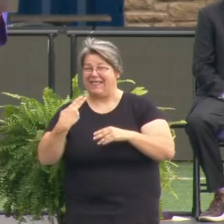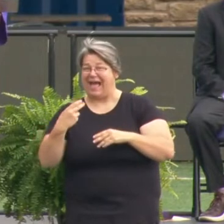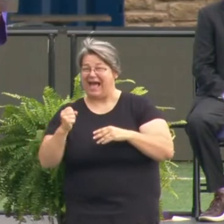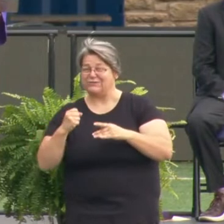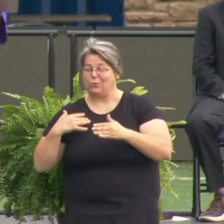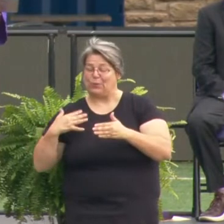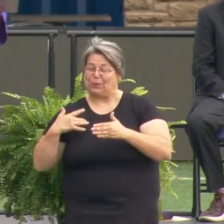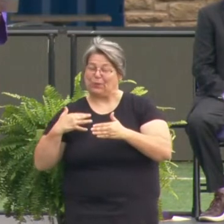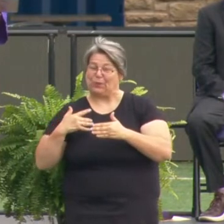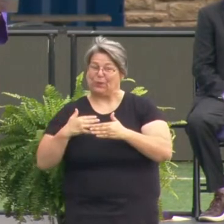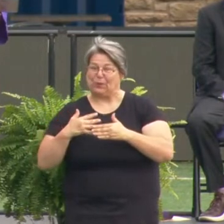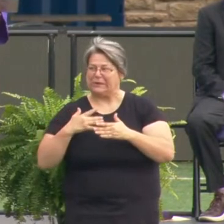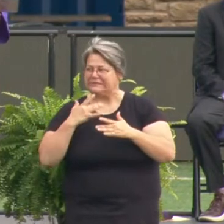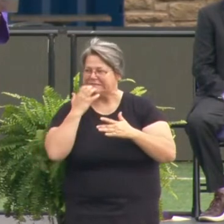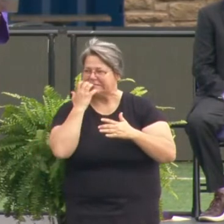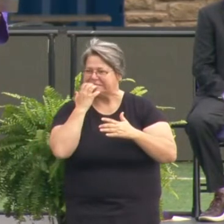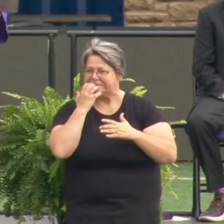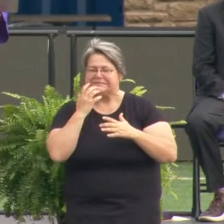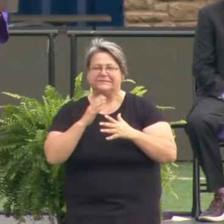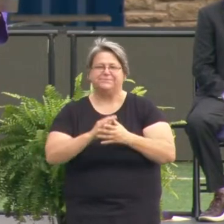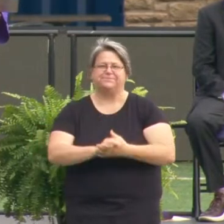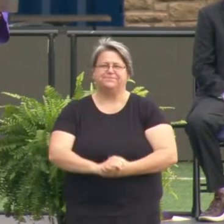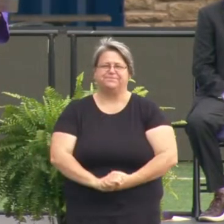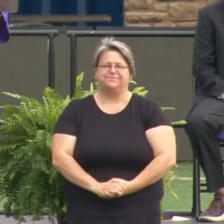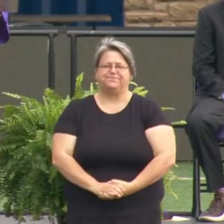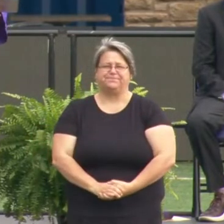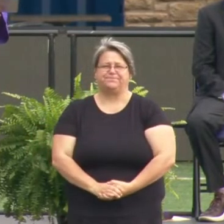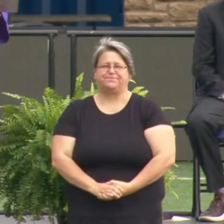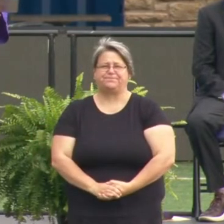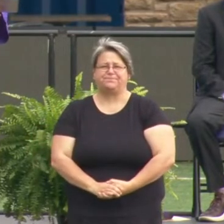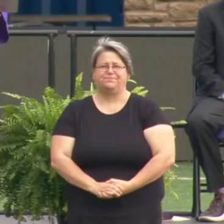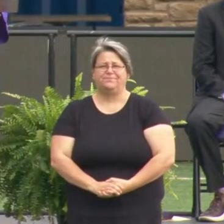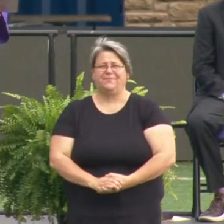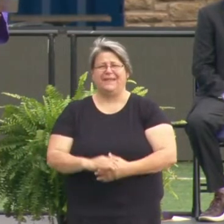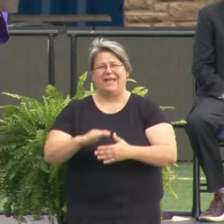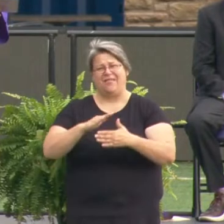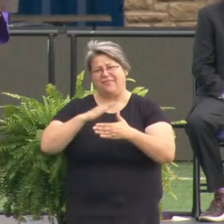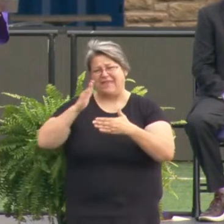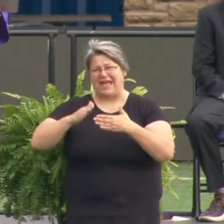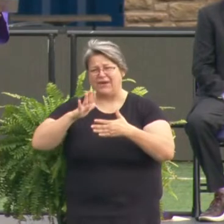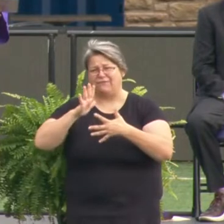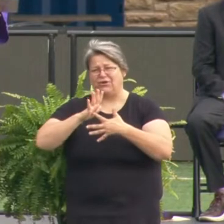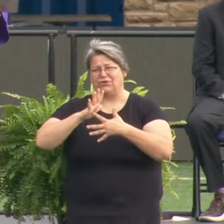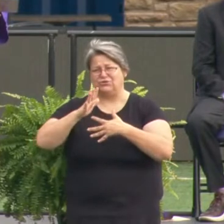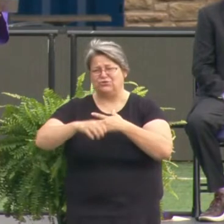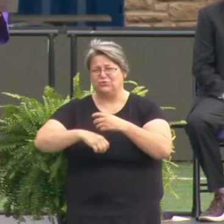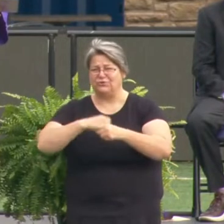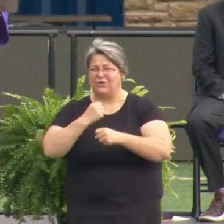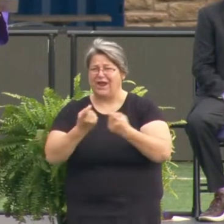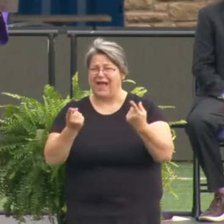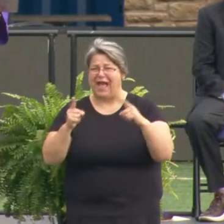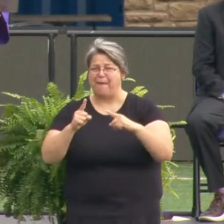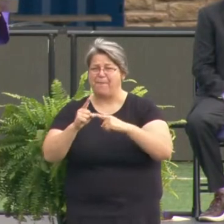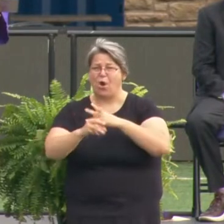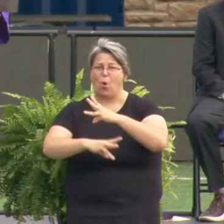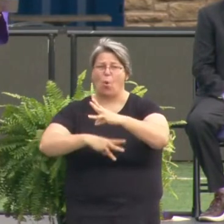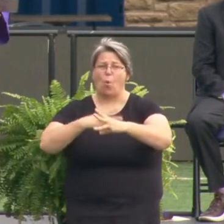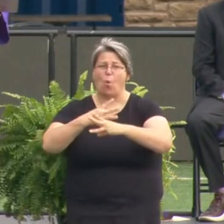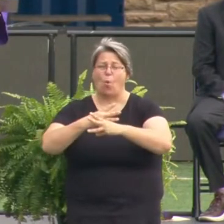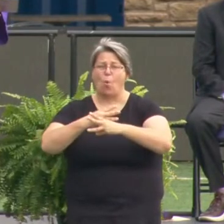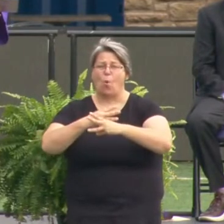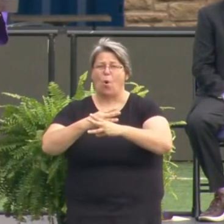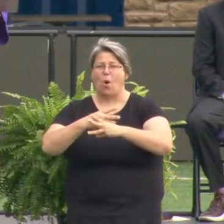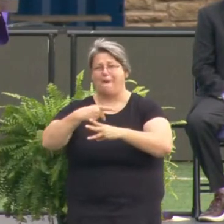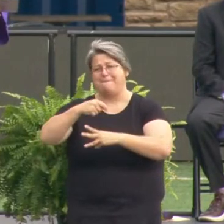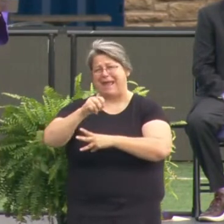much closer. Towards the end of our junior year, a global pandemic hit. School shifted